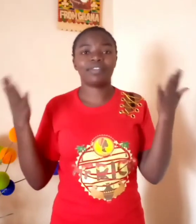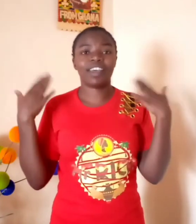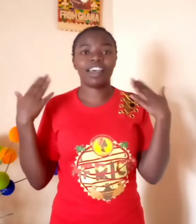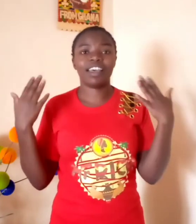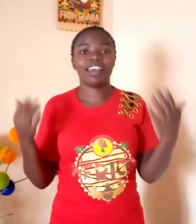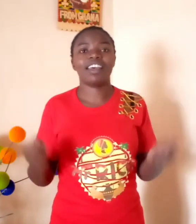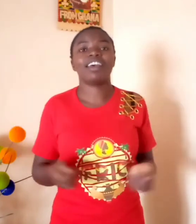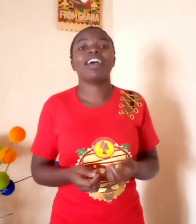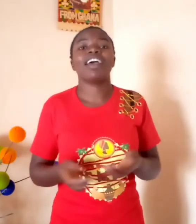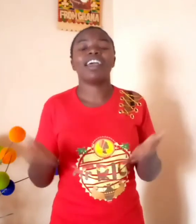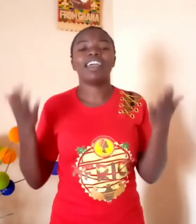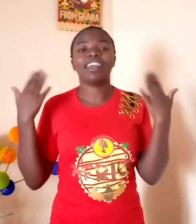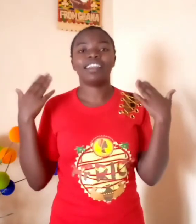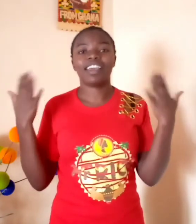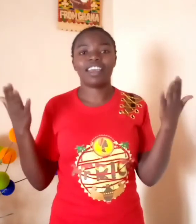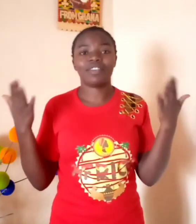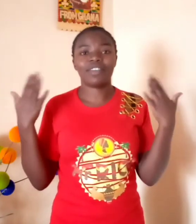forever and ever.